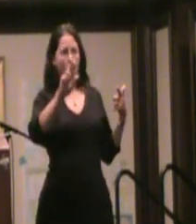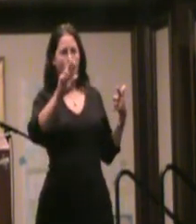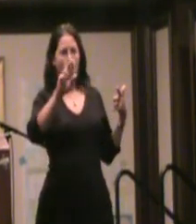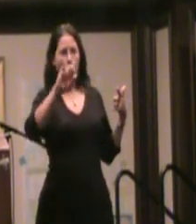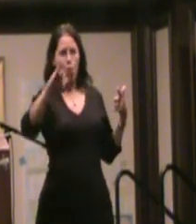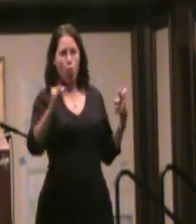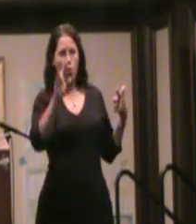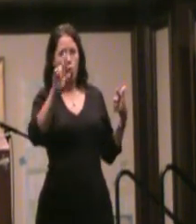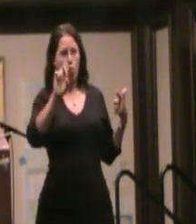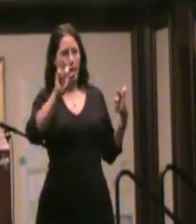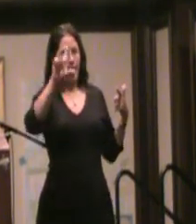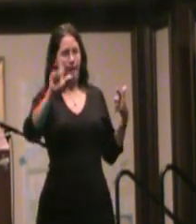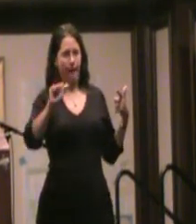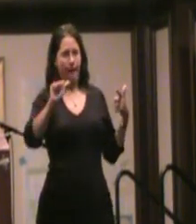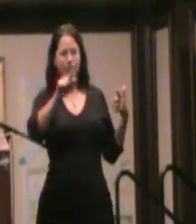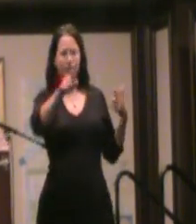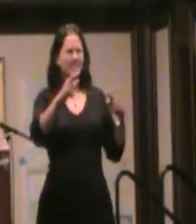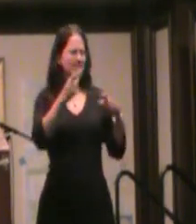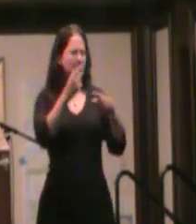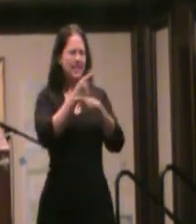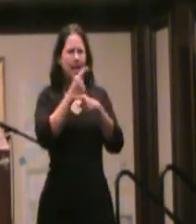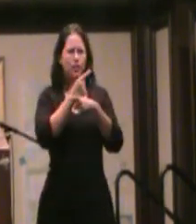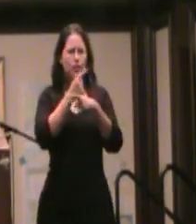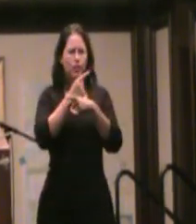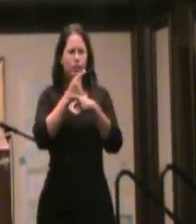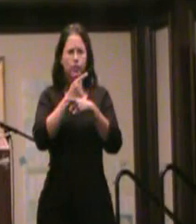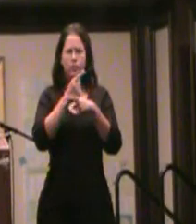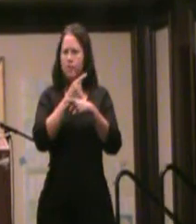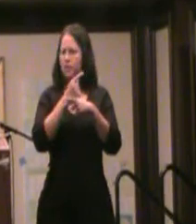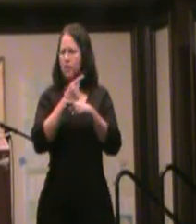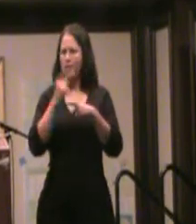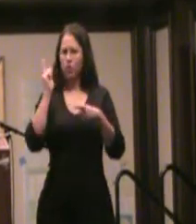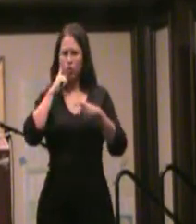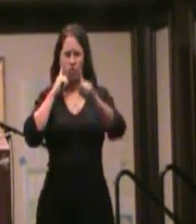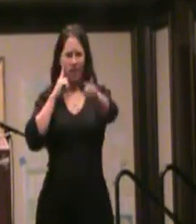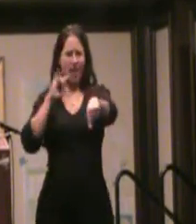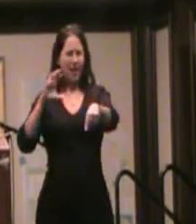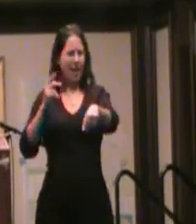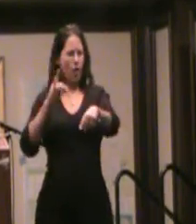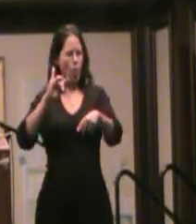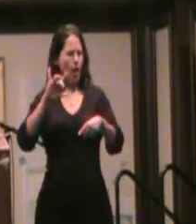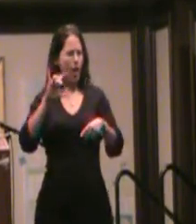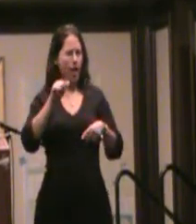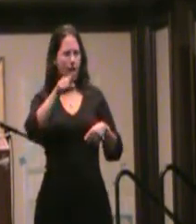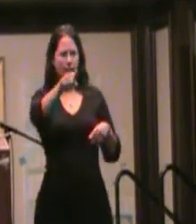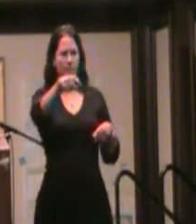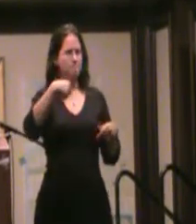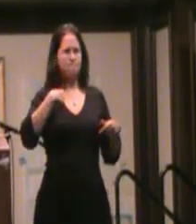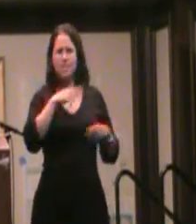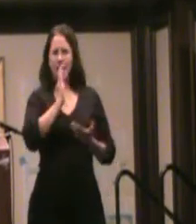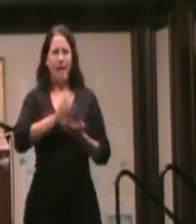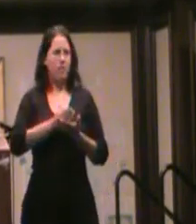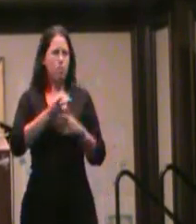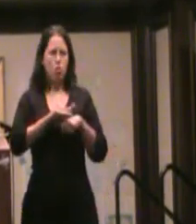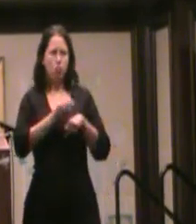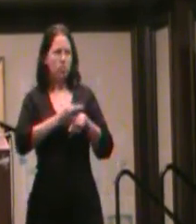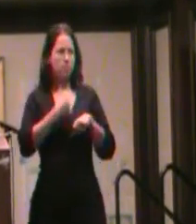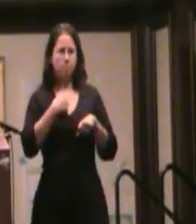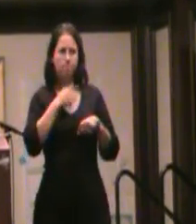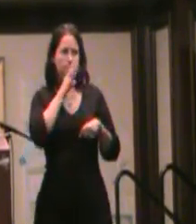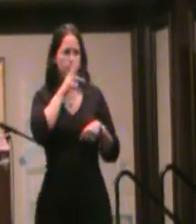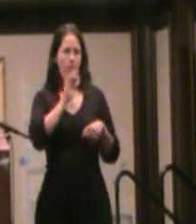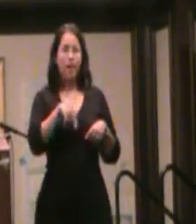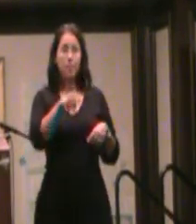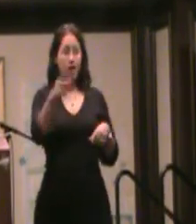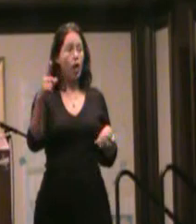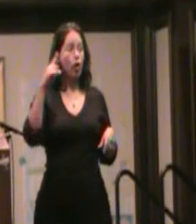Cajuela. Okay. That's more of a standard. Just about everybody has heard cajuela. I would never say that in Puerto Rico, but I